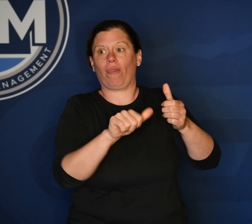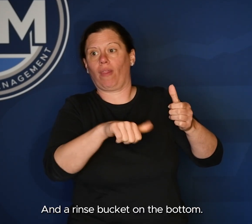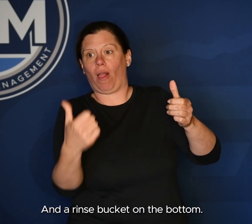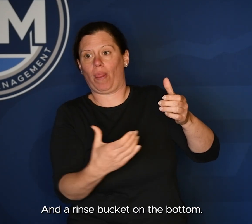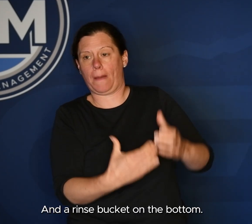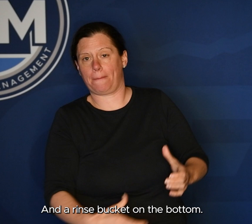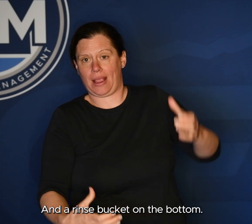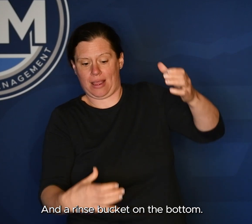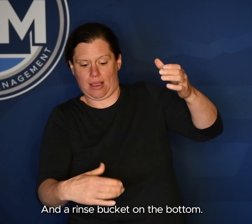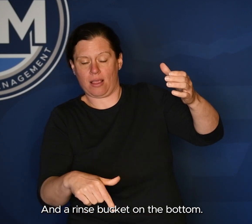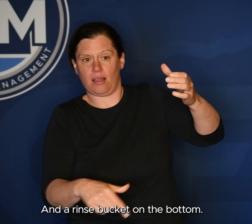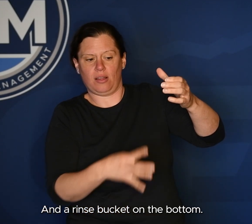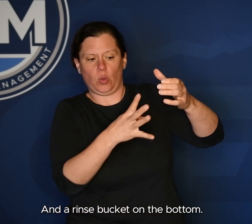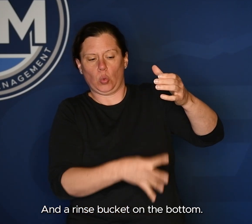and a rinse bucket on the bottom.